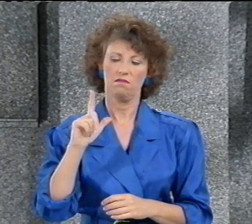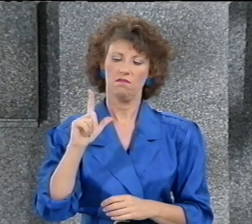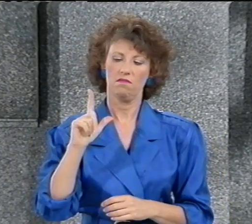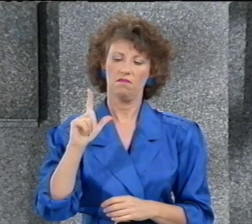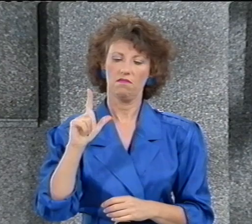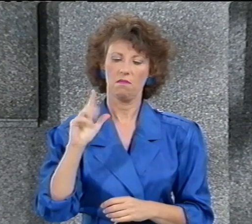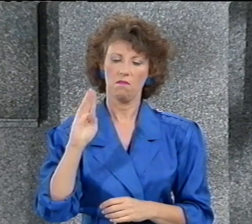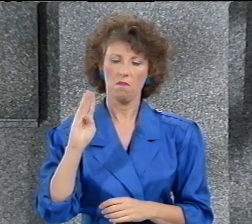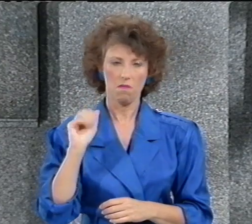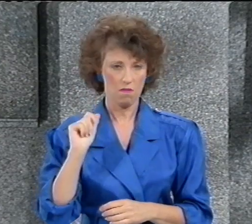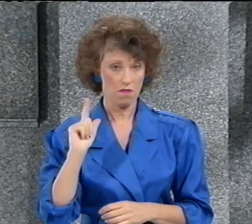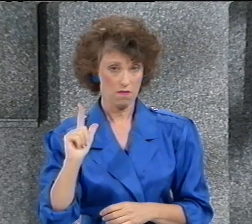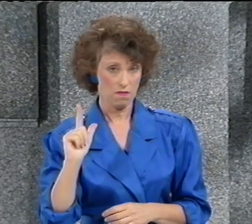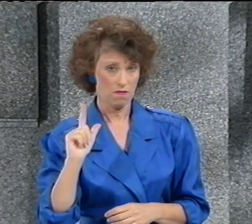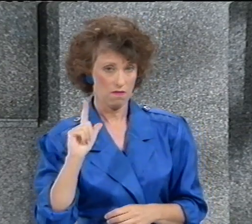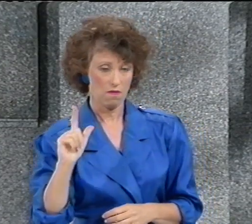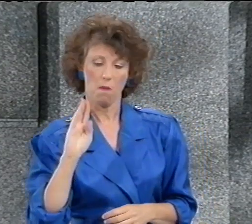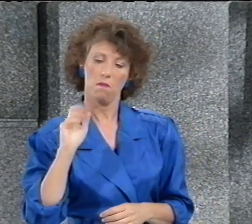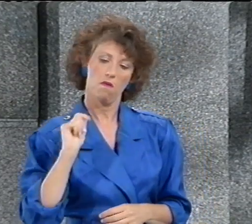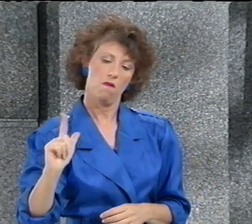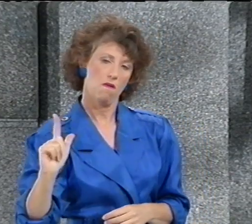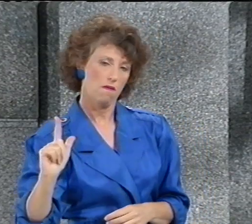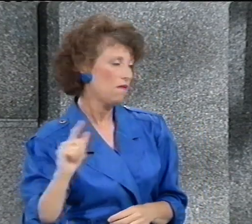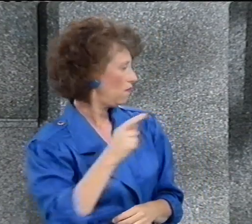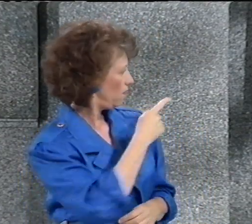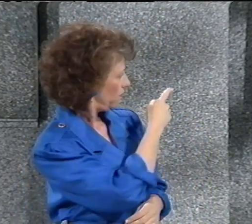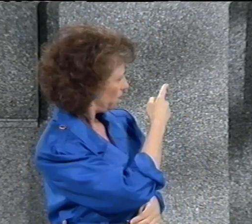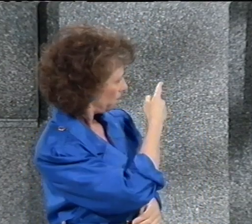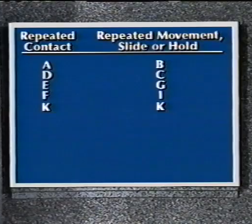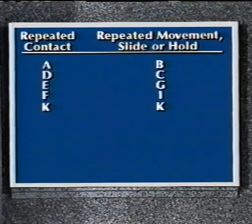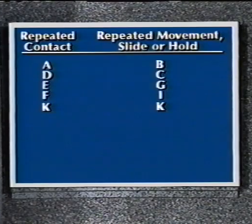There is a slight movement or a slide.